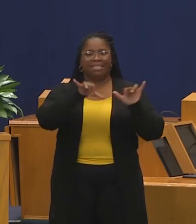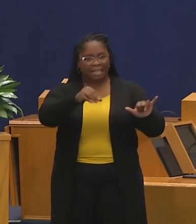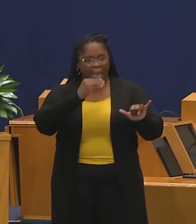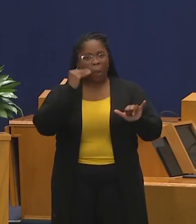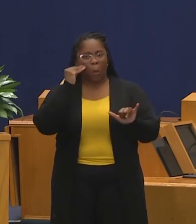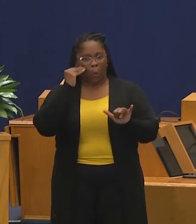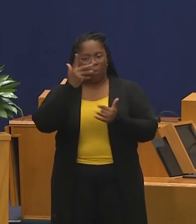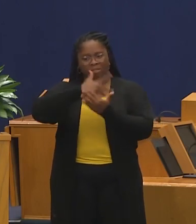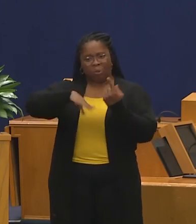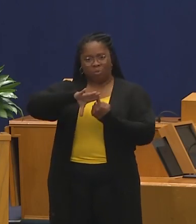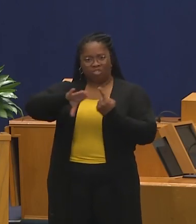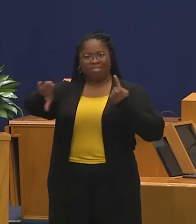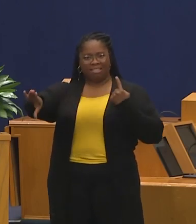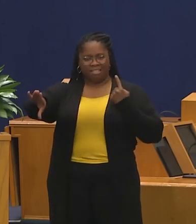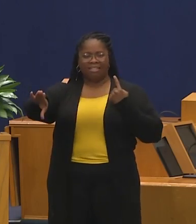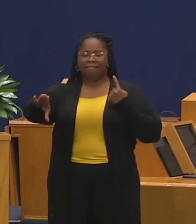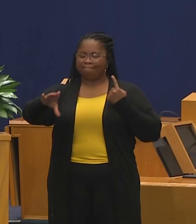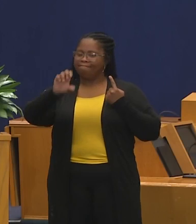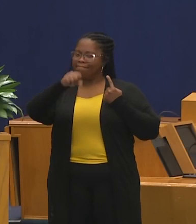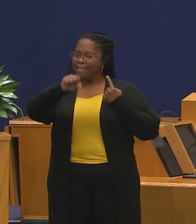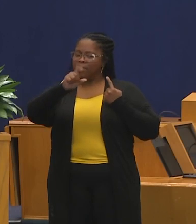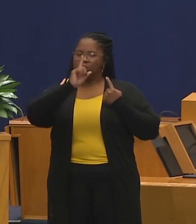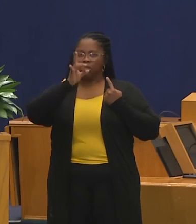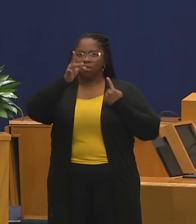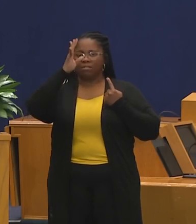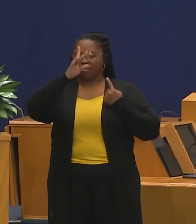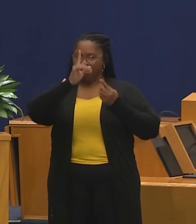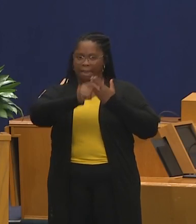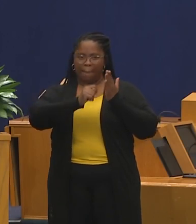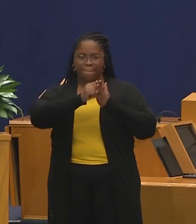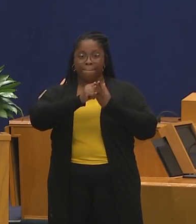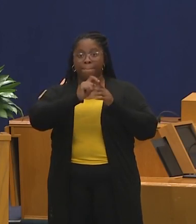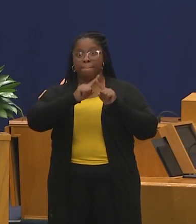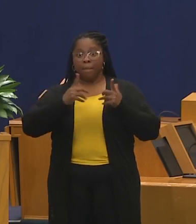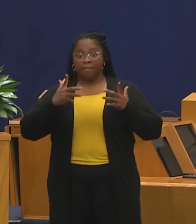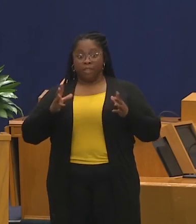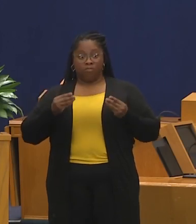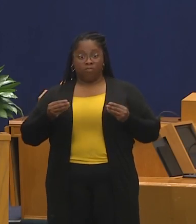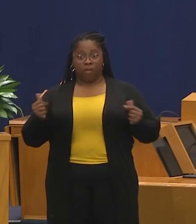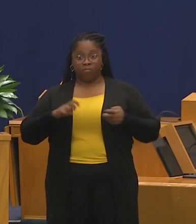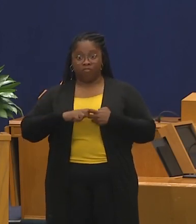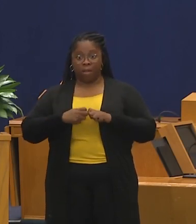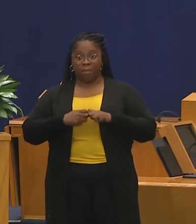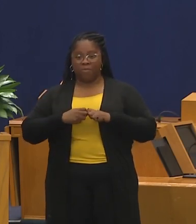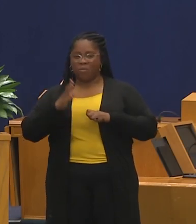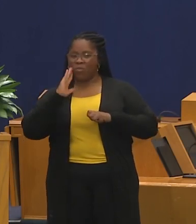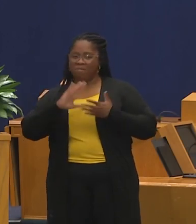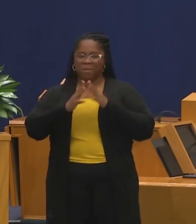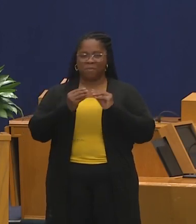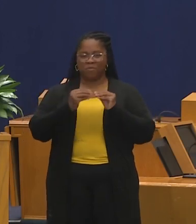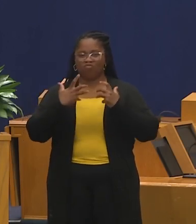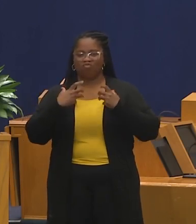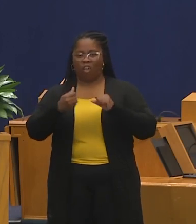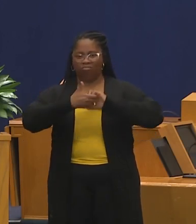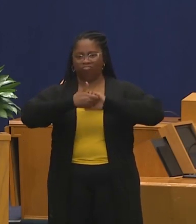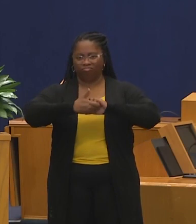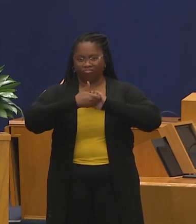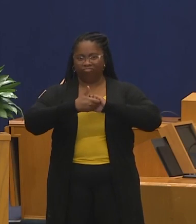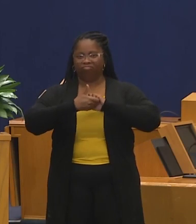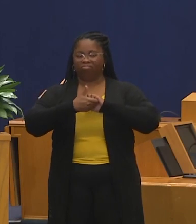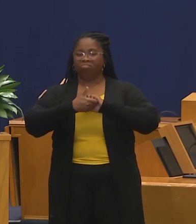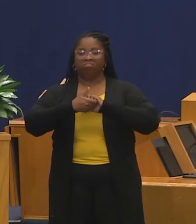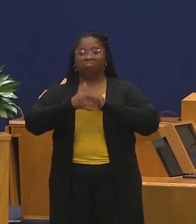distancing. I know these are trying times, but we will reemerge from this crisis stronger together. As the COVID-19 pandemic persists,